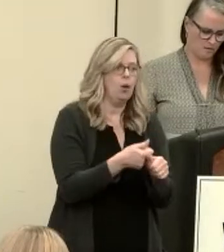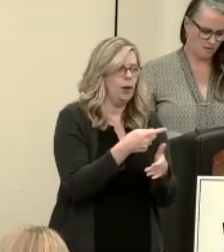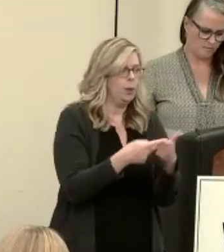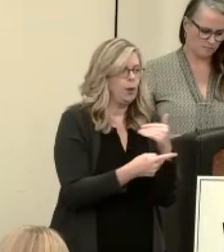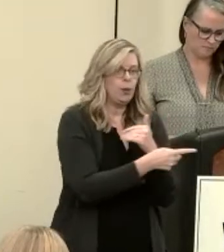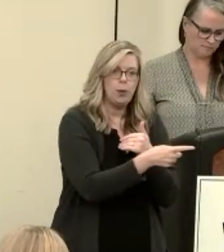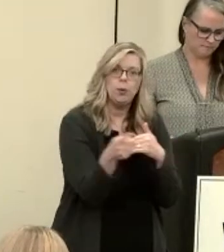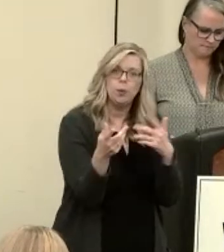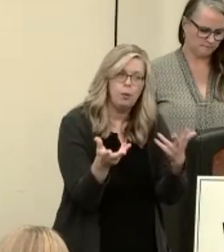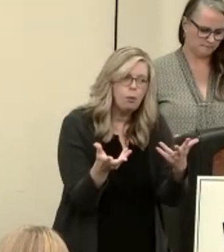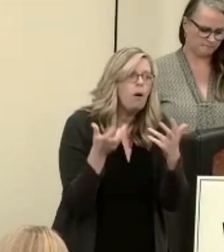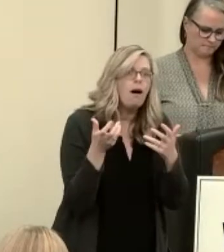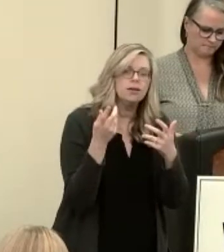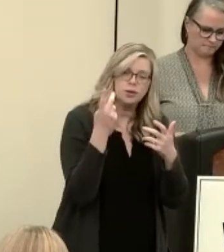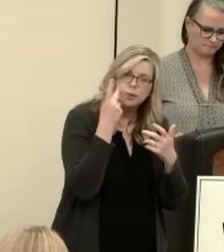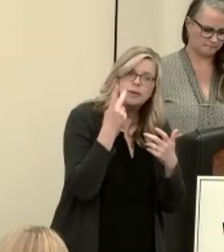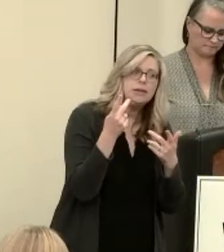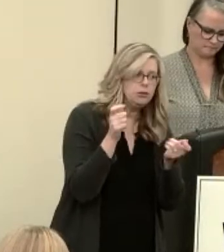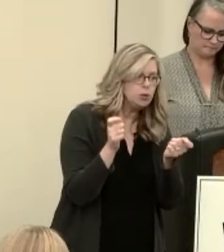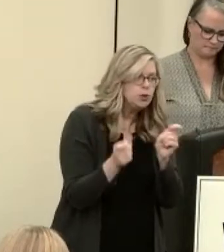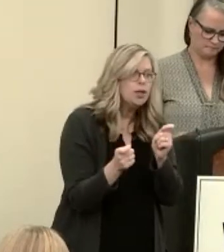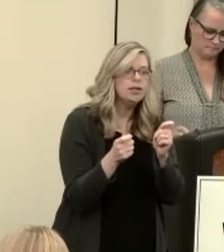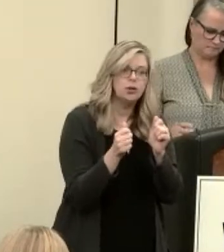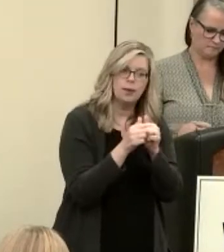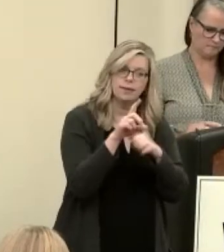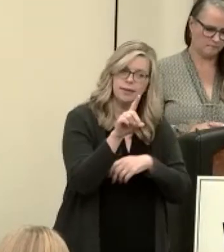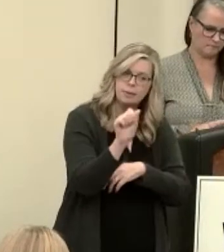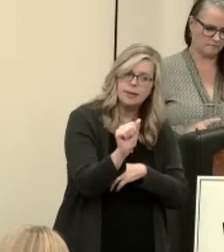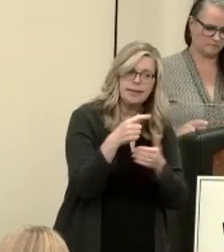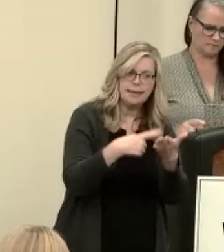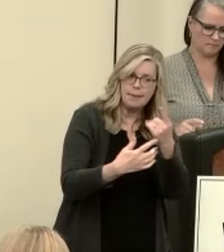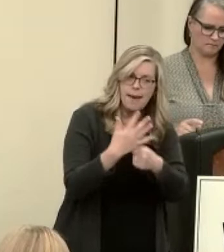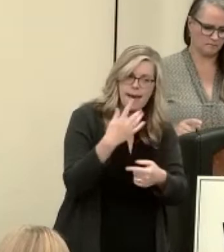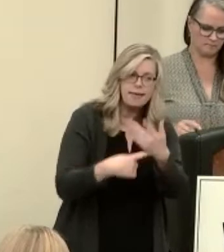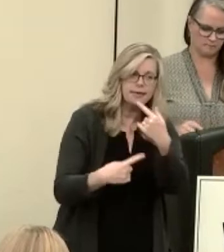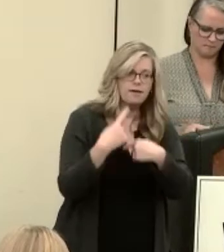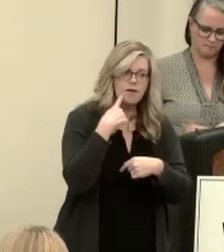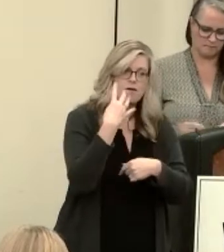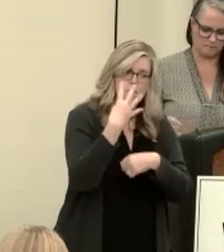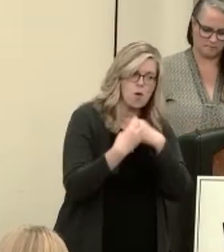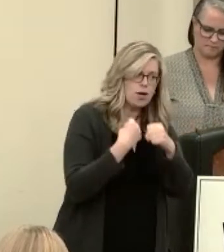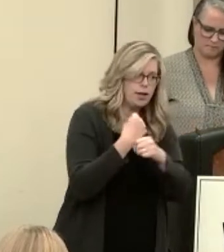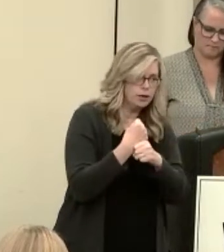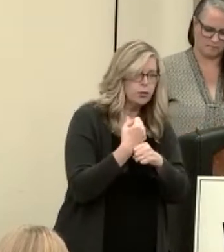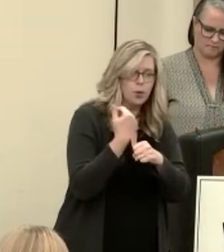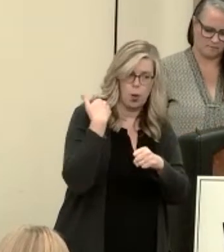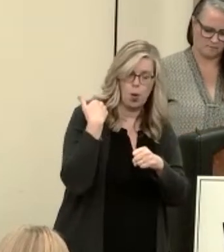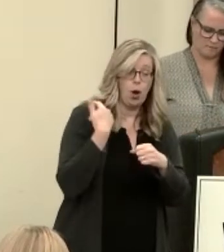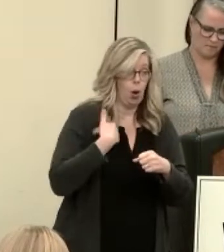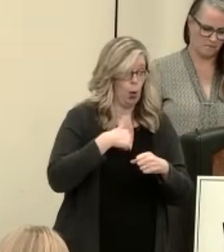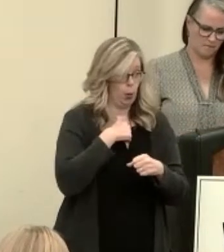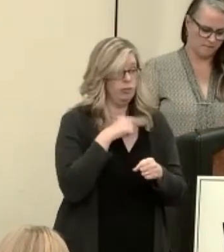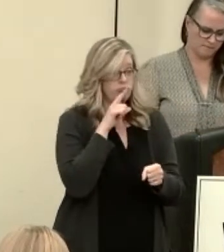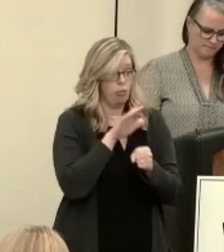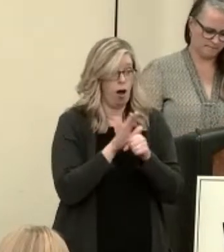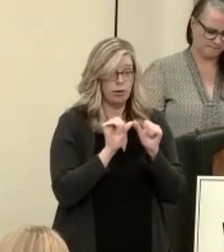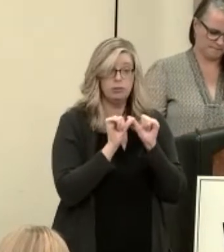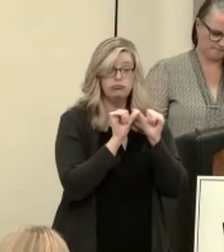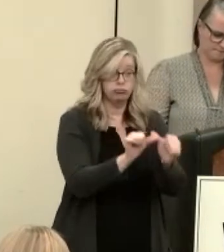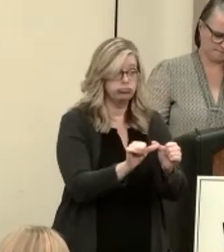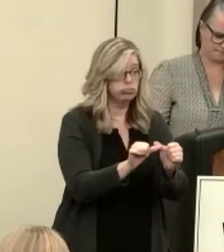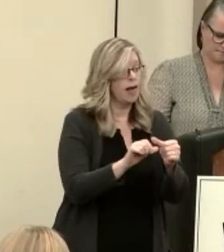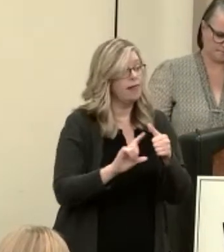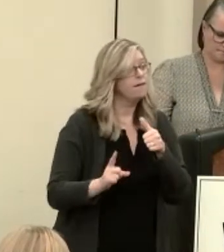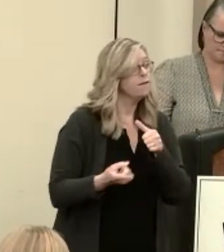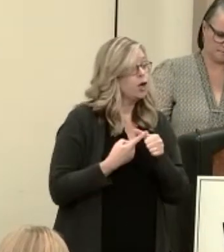see move forward in the disability debate 4 years ago. We've kept our promise to take those initial first